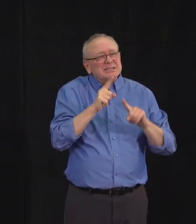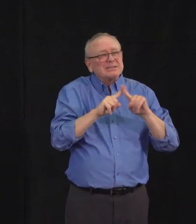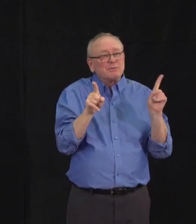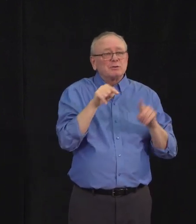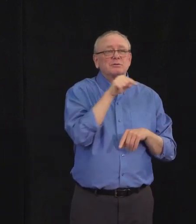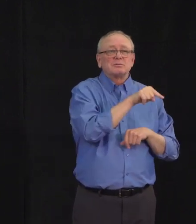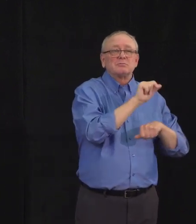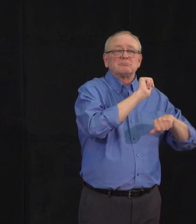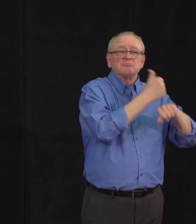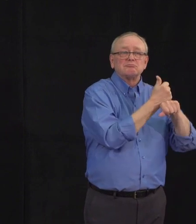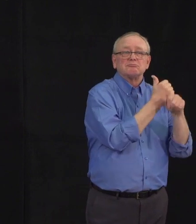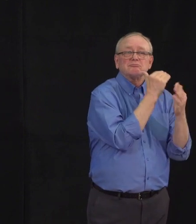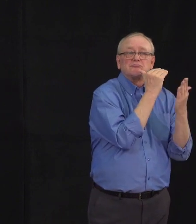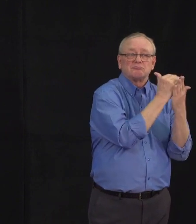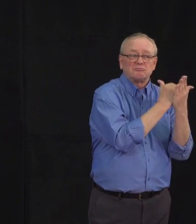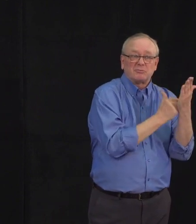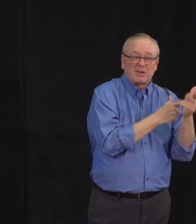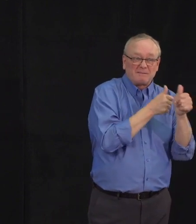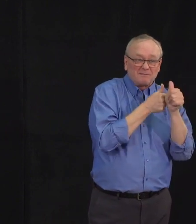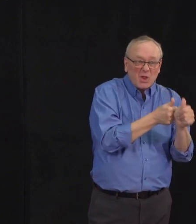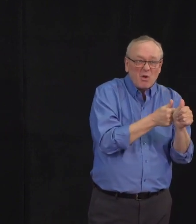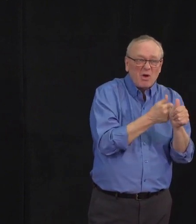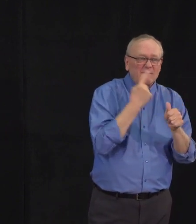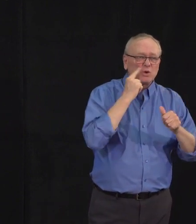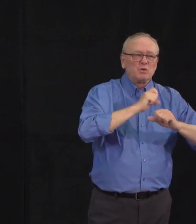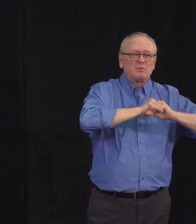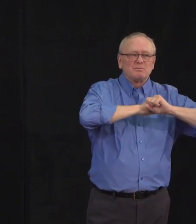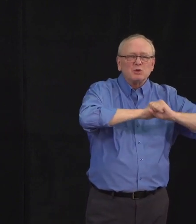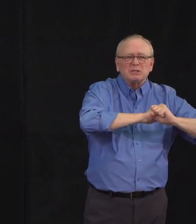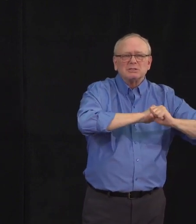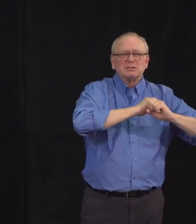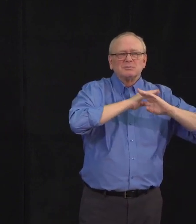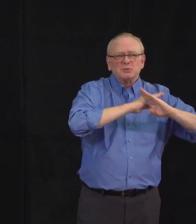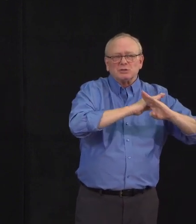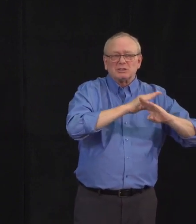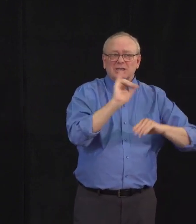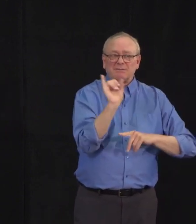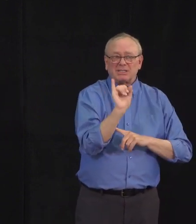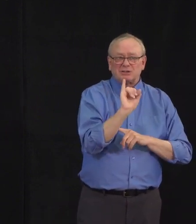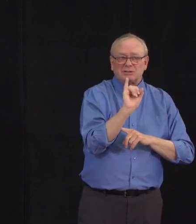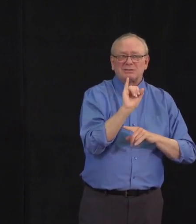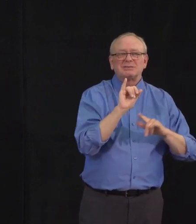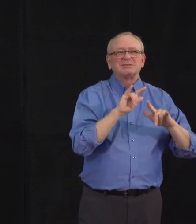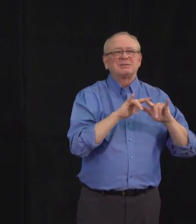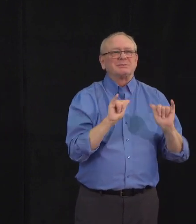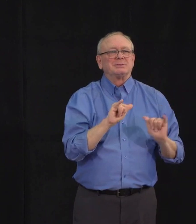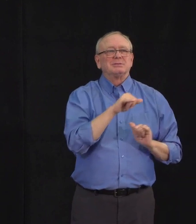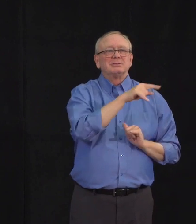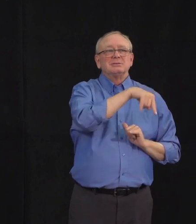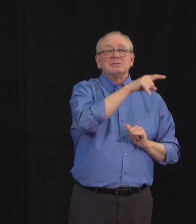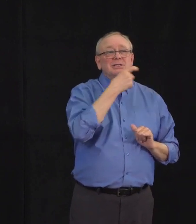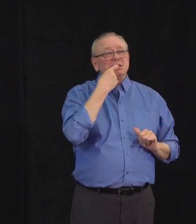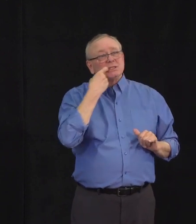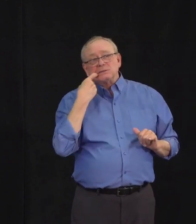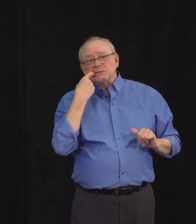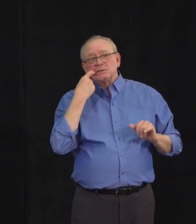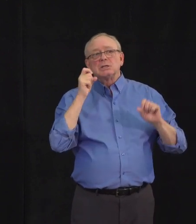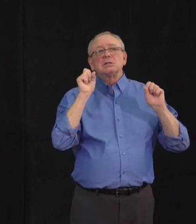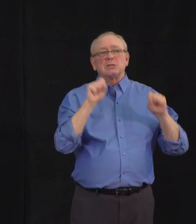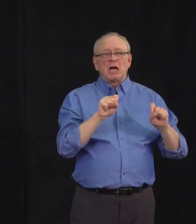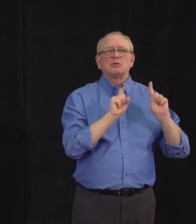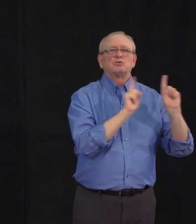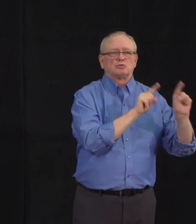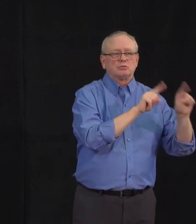allowing individuals to continue to receive treatment and overcome their addiction. That is why this order allows special accommodations for